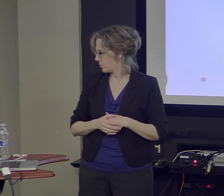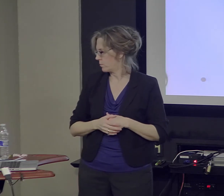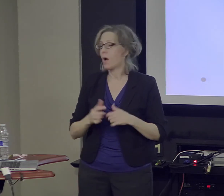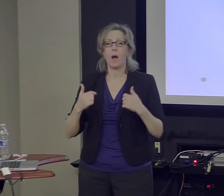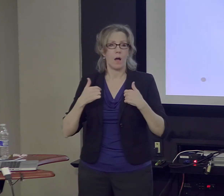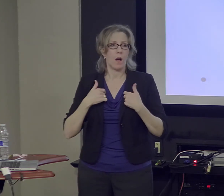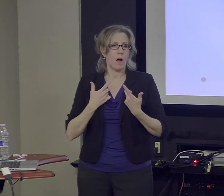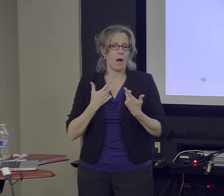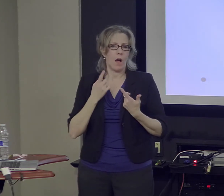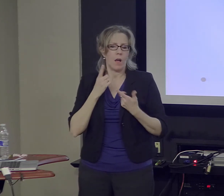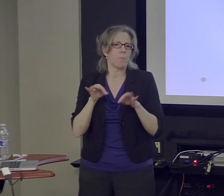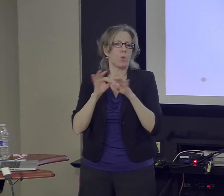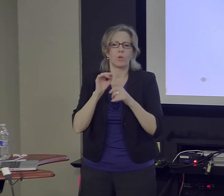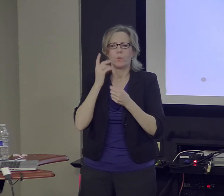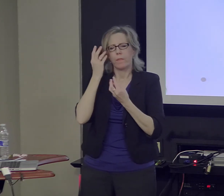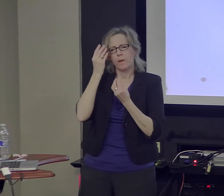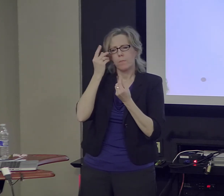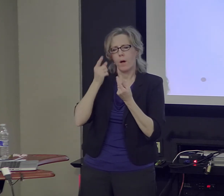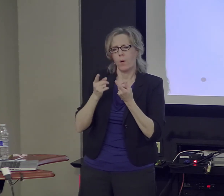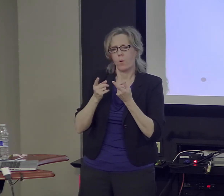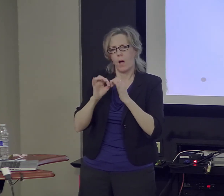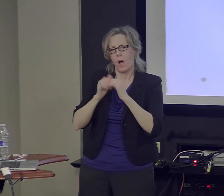looked more at